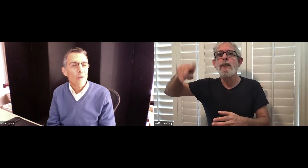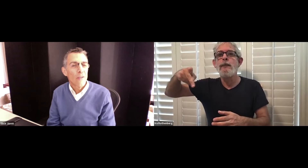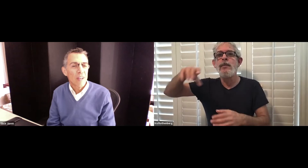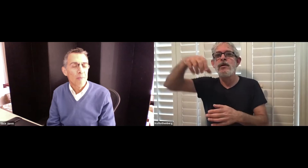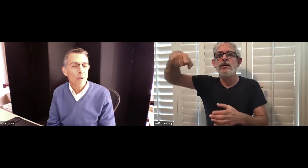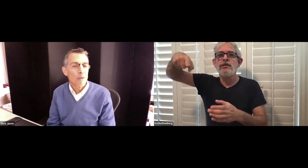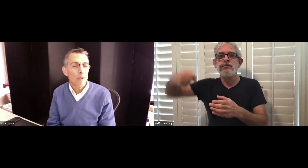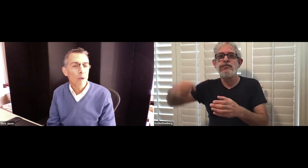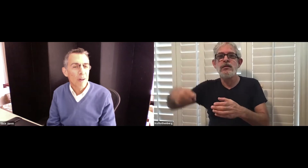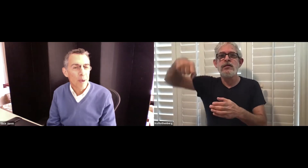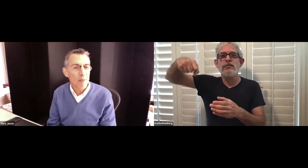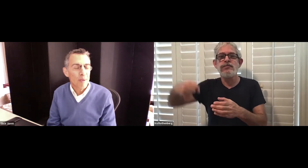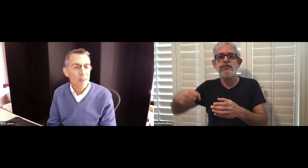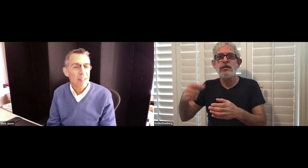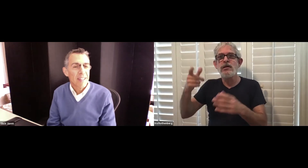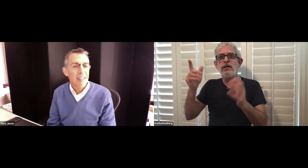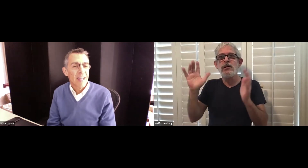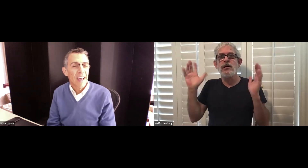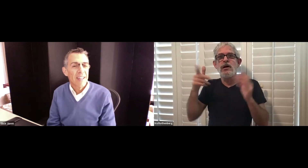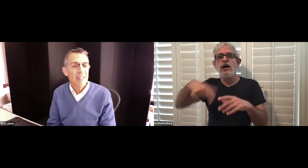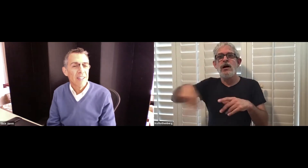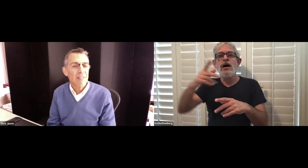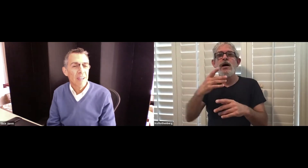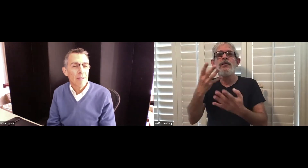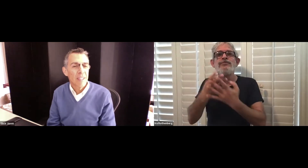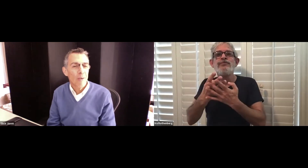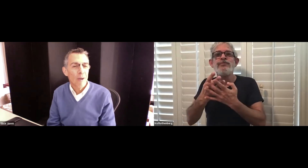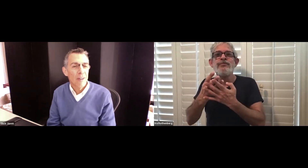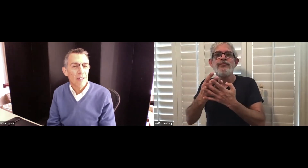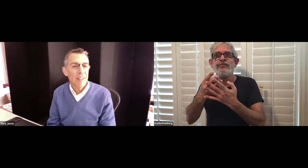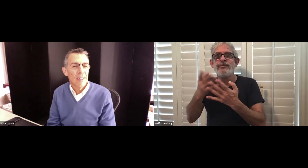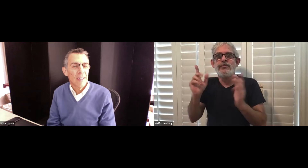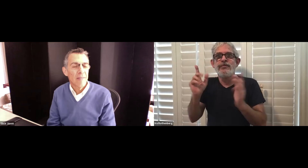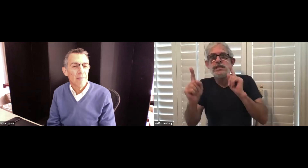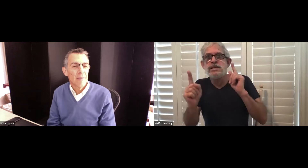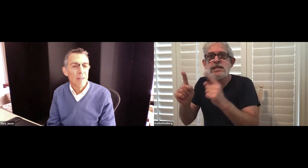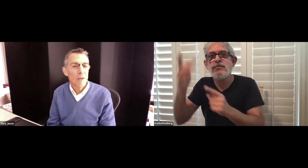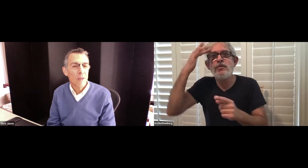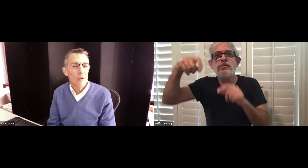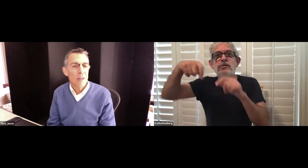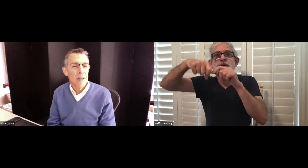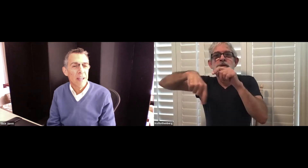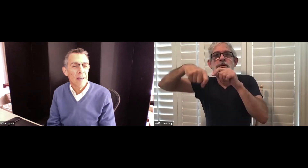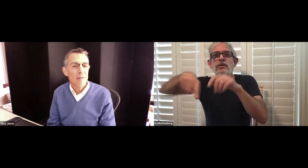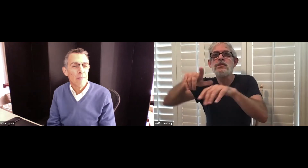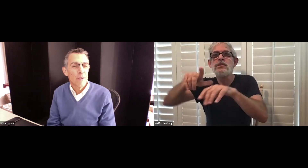example, there was a water pump, and she was able to get water, even though they were in prison